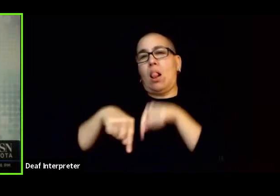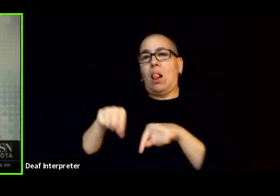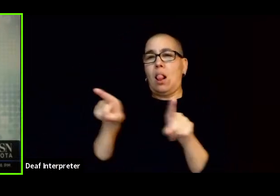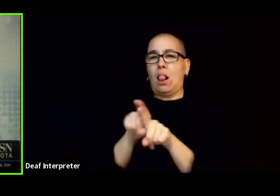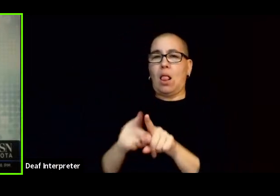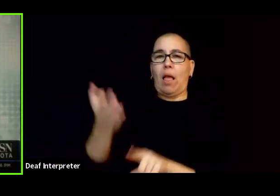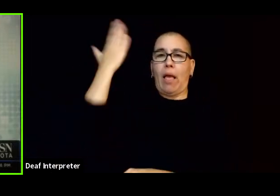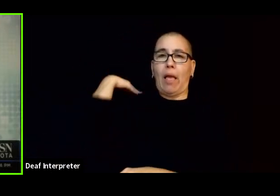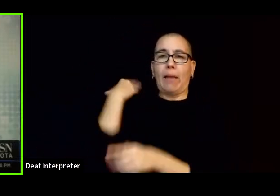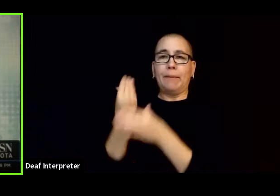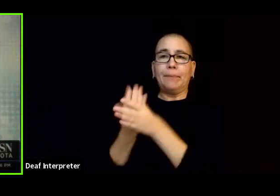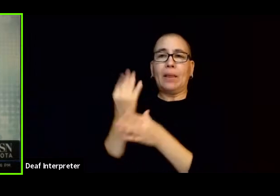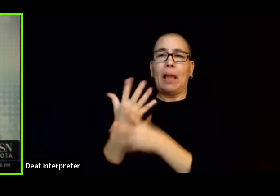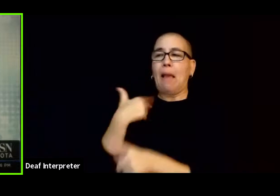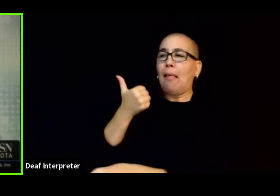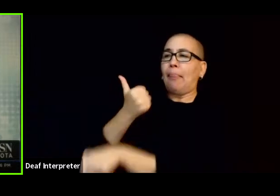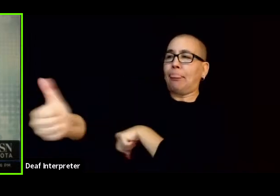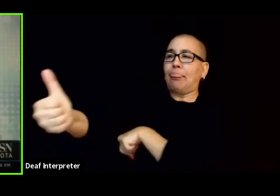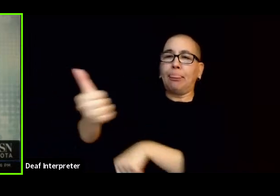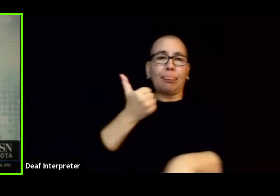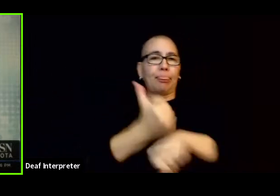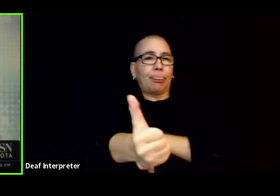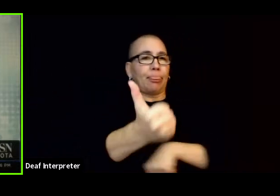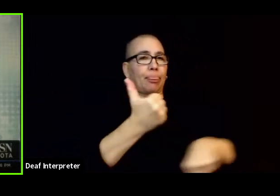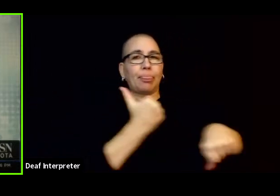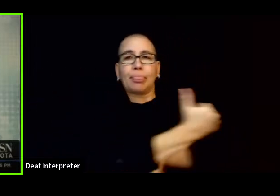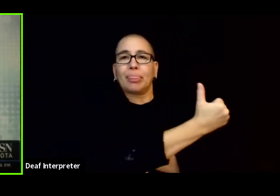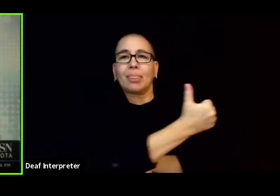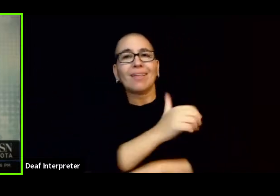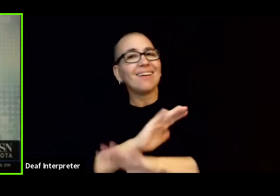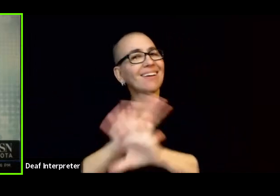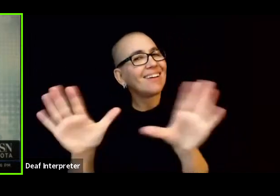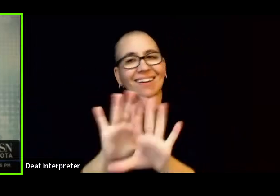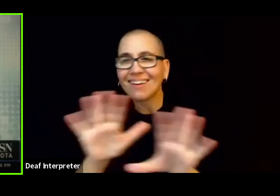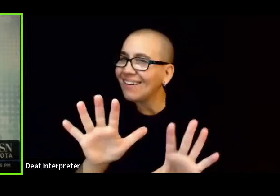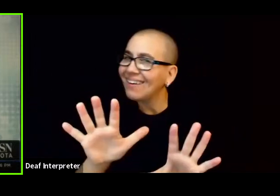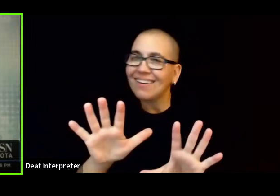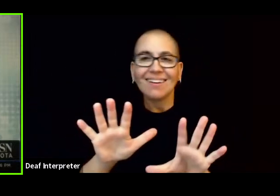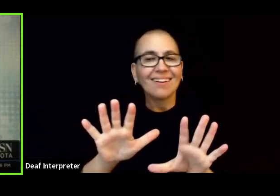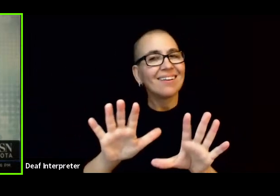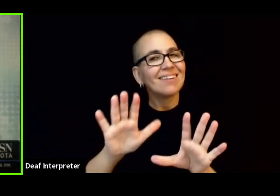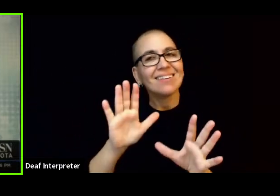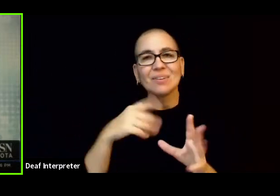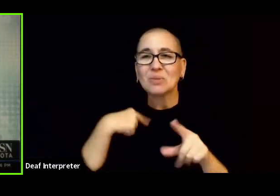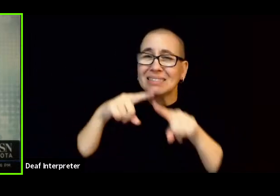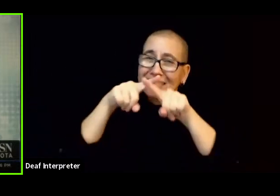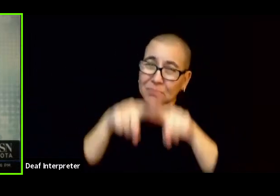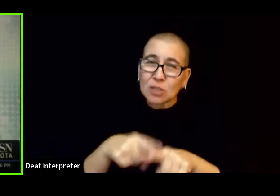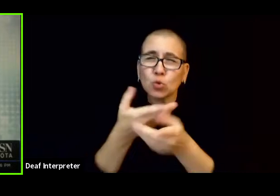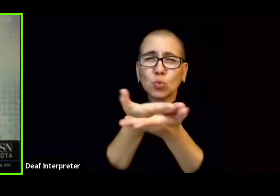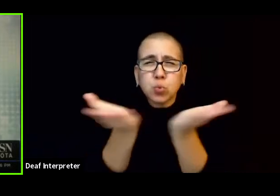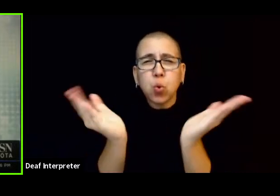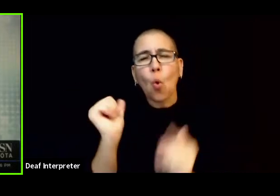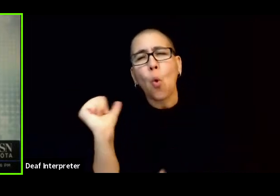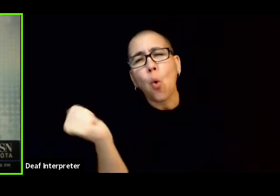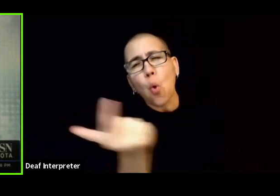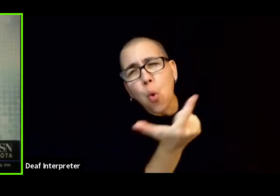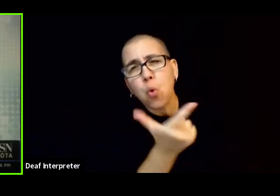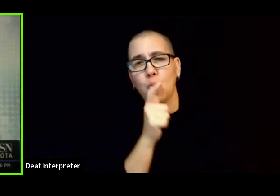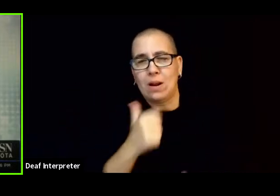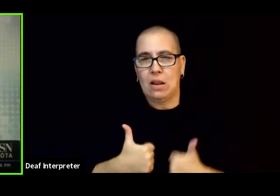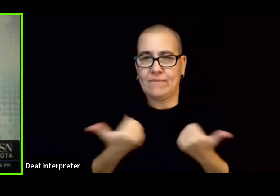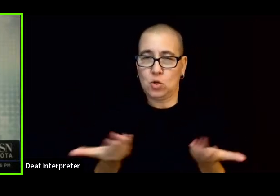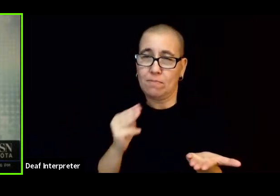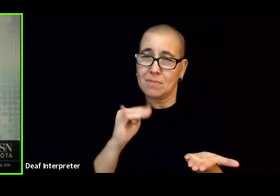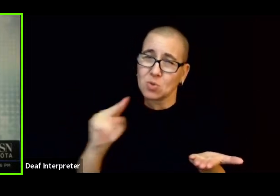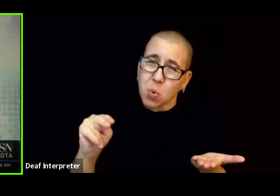them. We need every single Minnesotan and all communities to share our common values, which I believe we